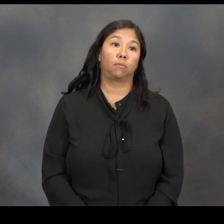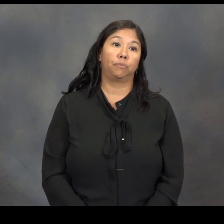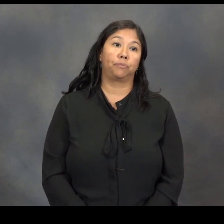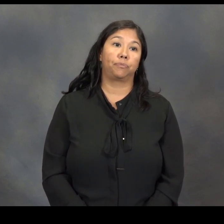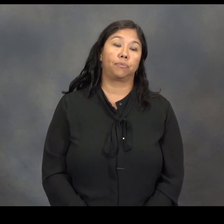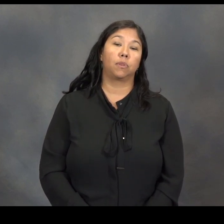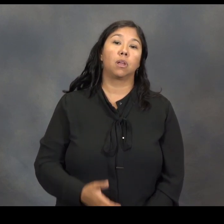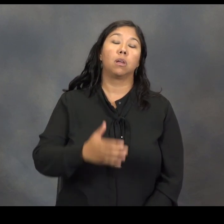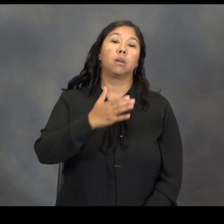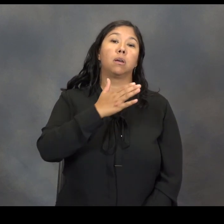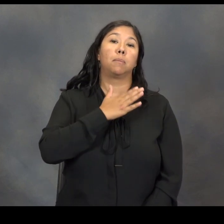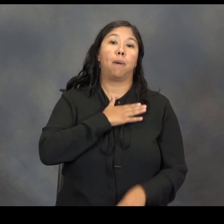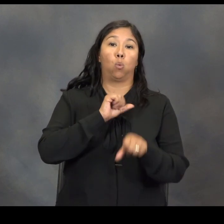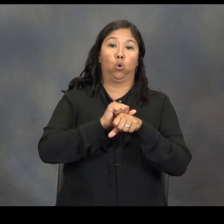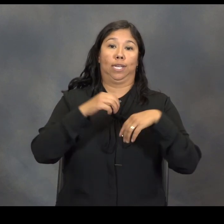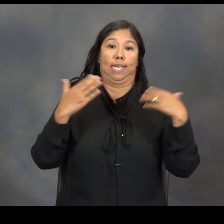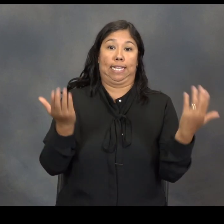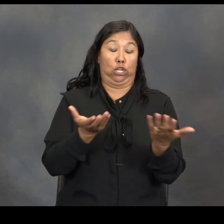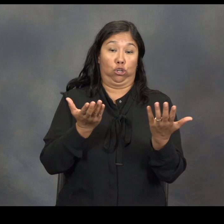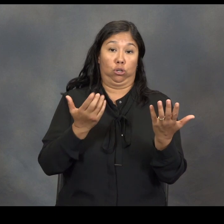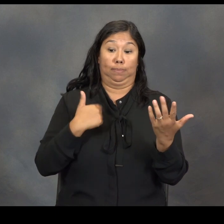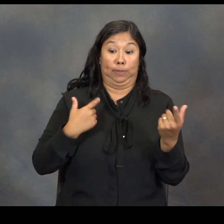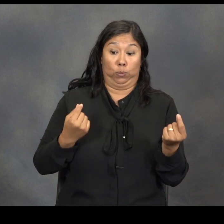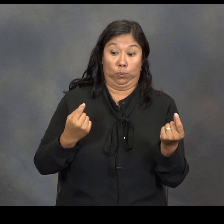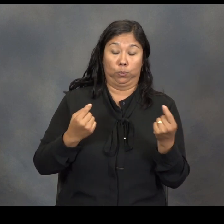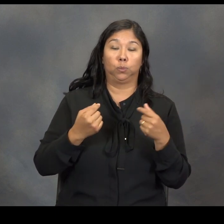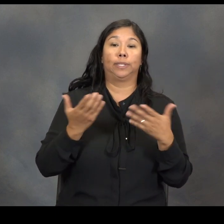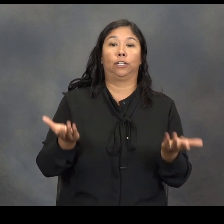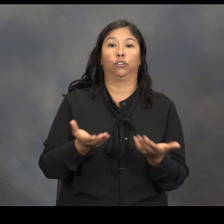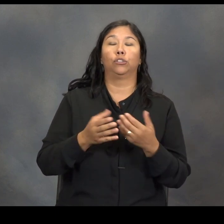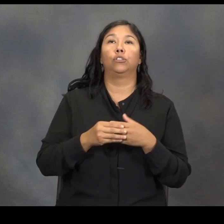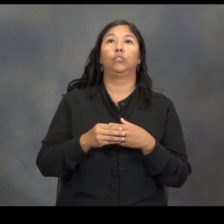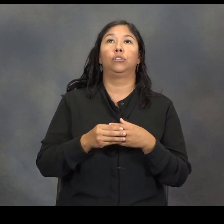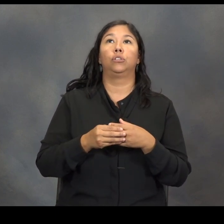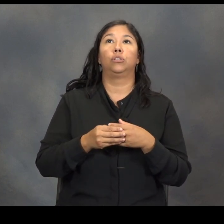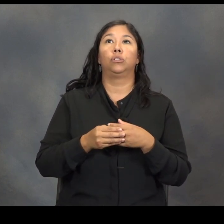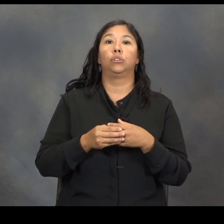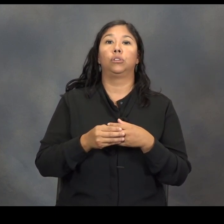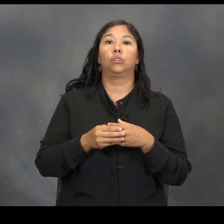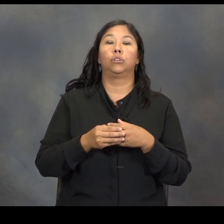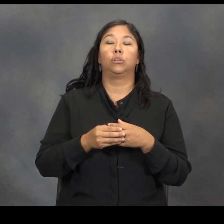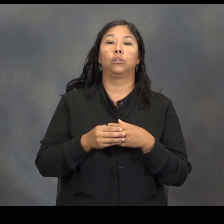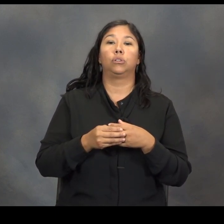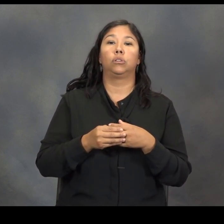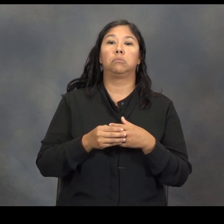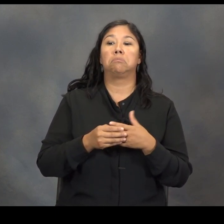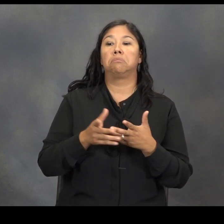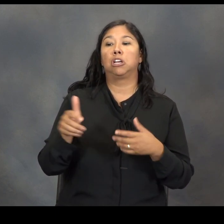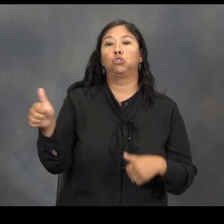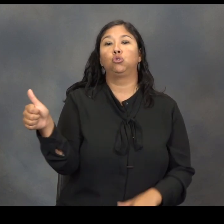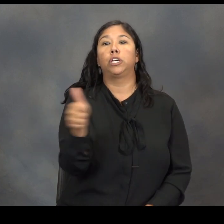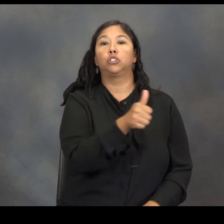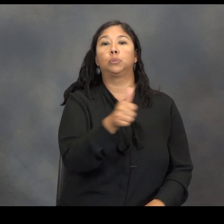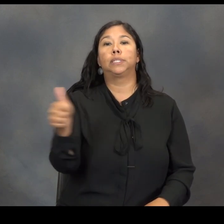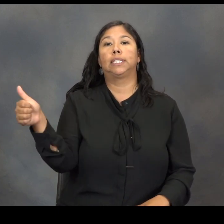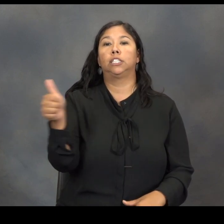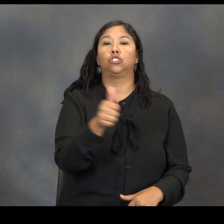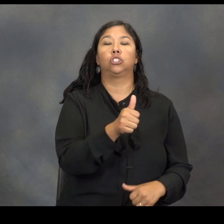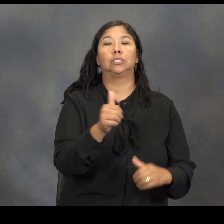So my primary work here at Community Action, it really fell under like a pretty broad spectrum of just transportation